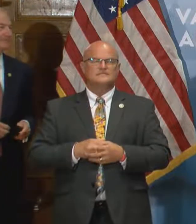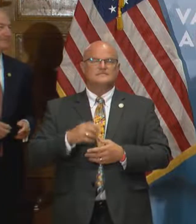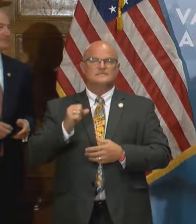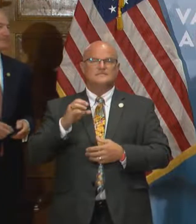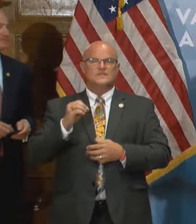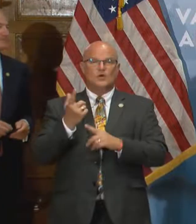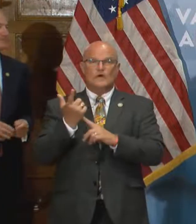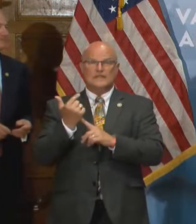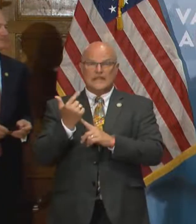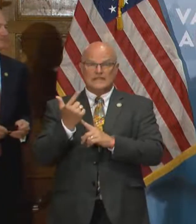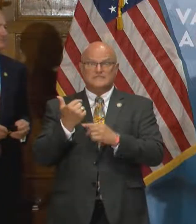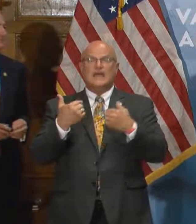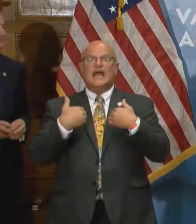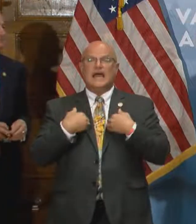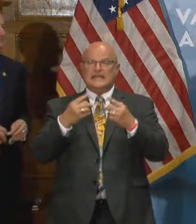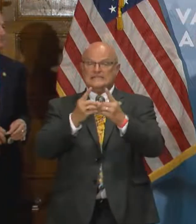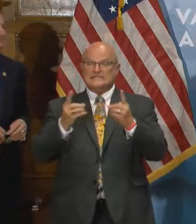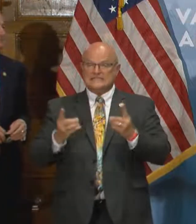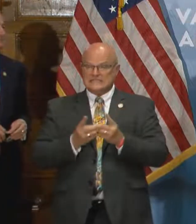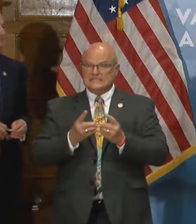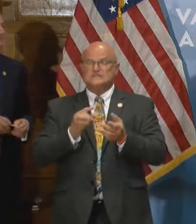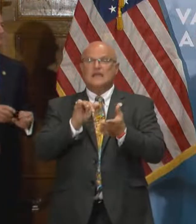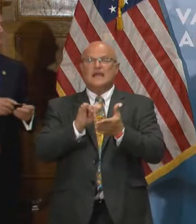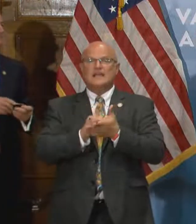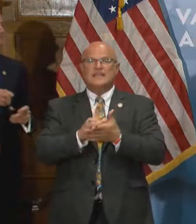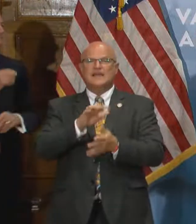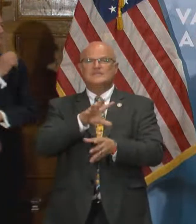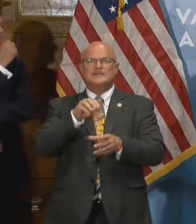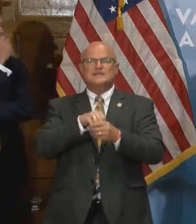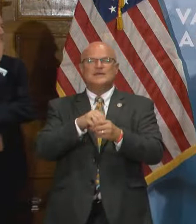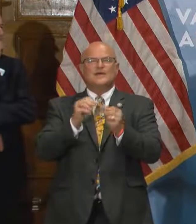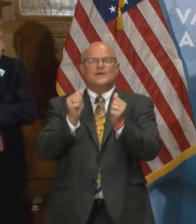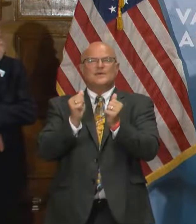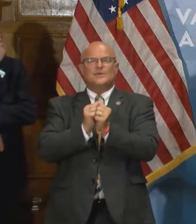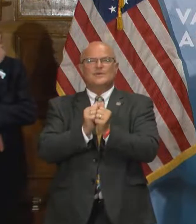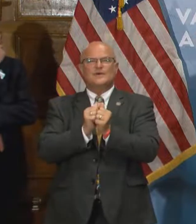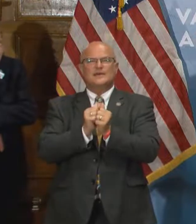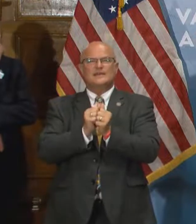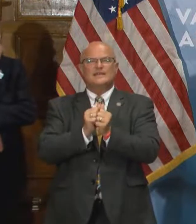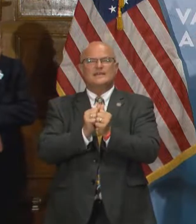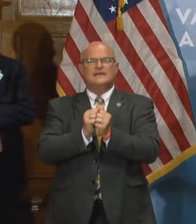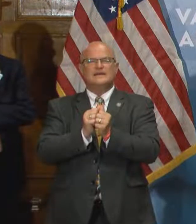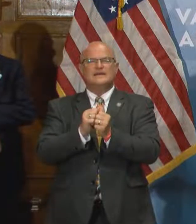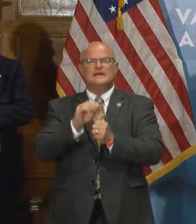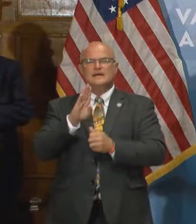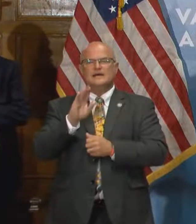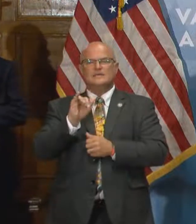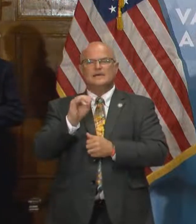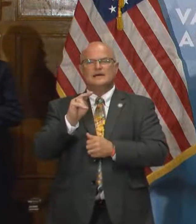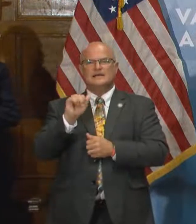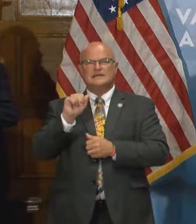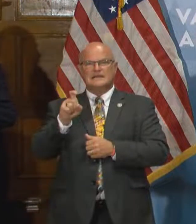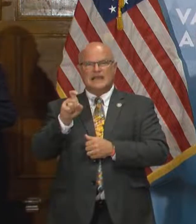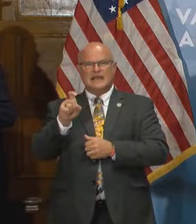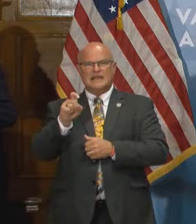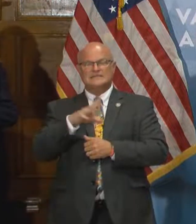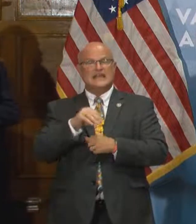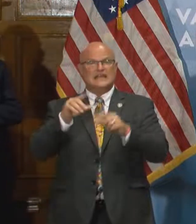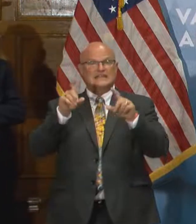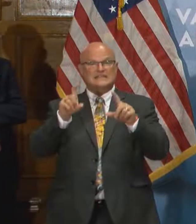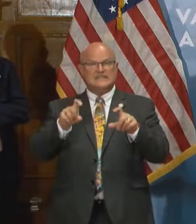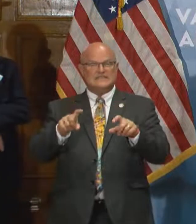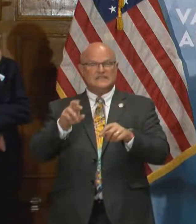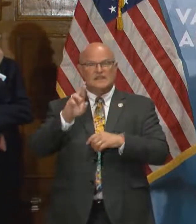So last year, we did have some districts that participated in the BINACs and BD Veritor